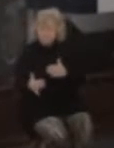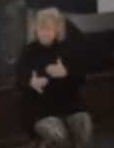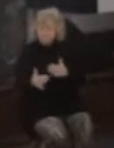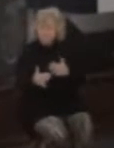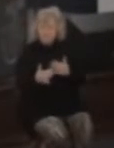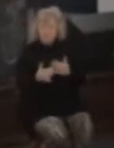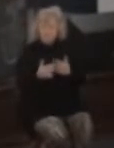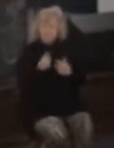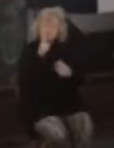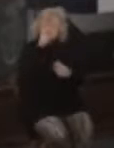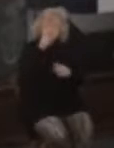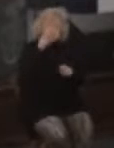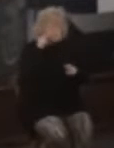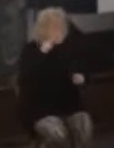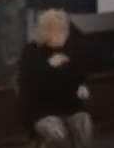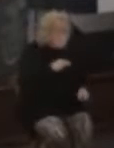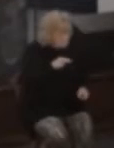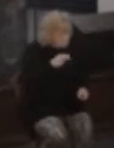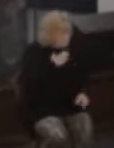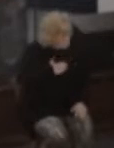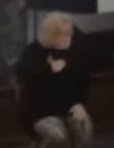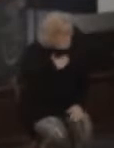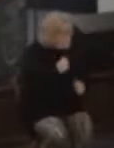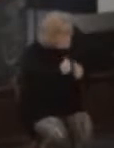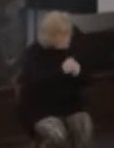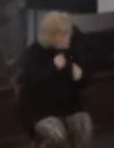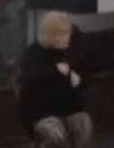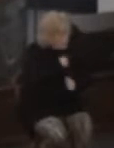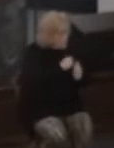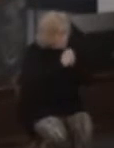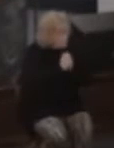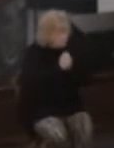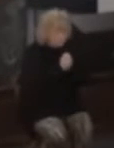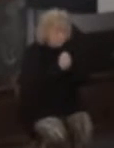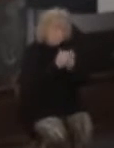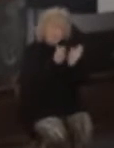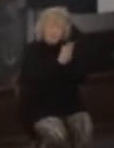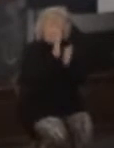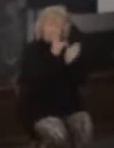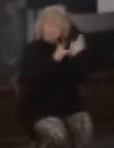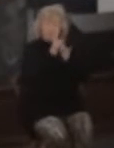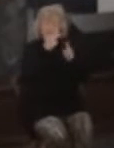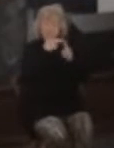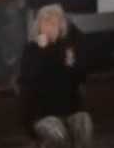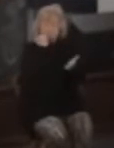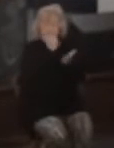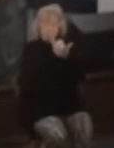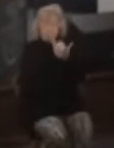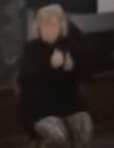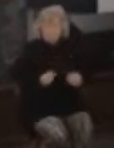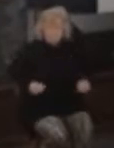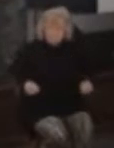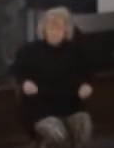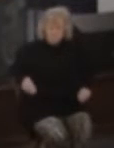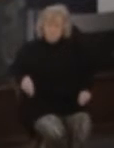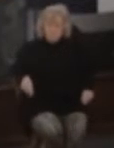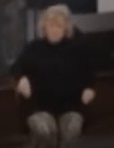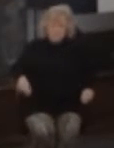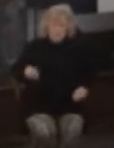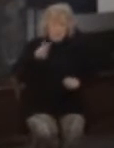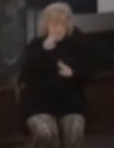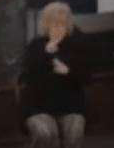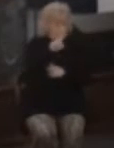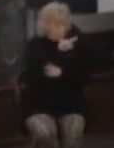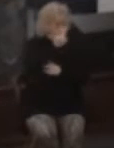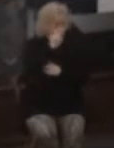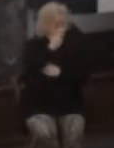would be pleased with our offering of worship, and we ask that in Jesus' name. Amen. Well, let me start with questions. I have